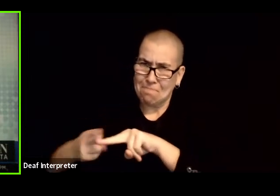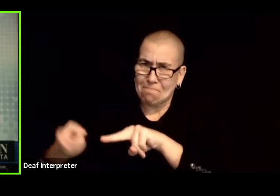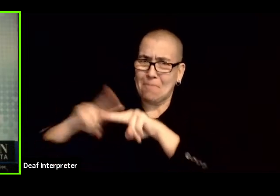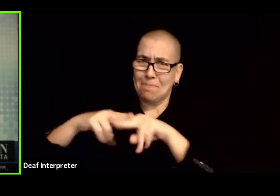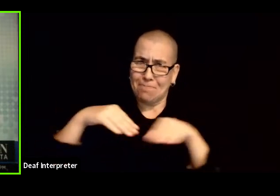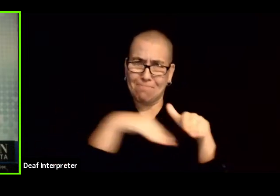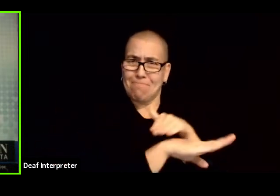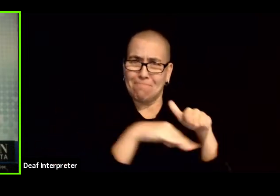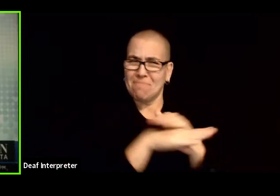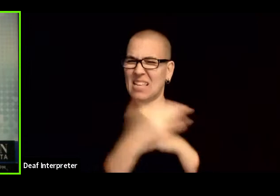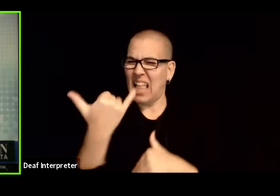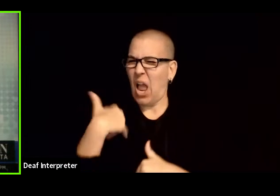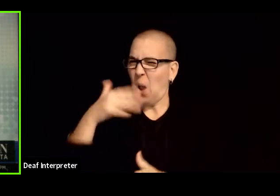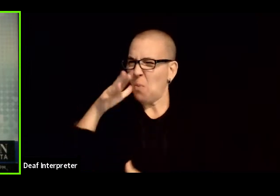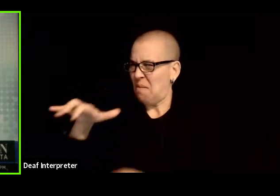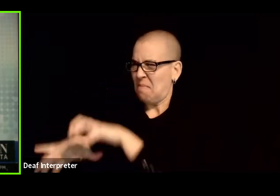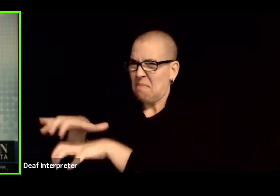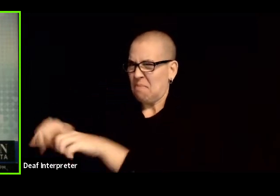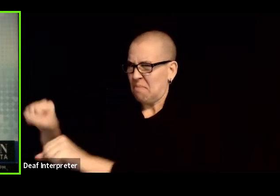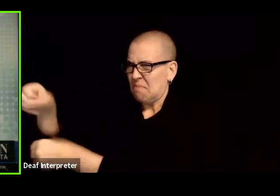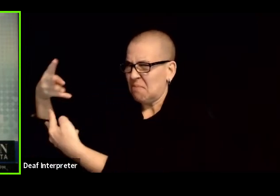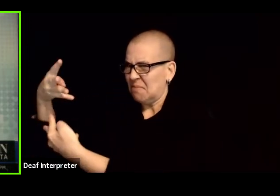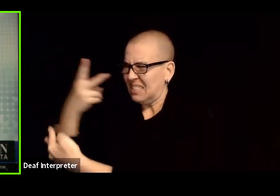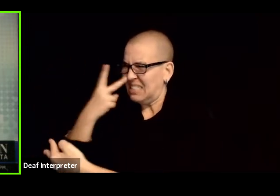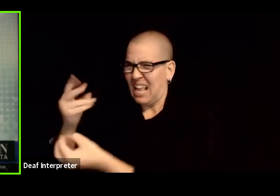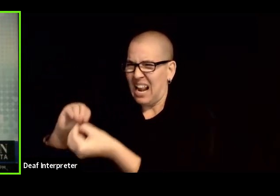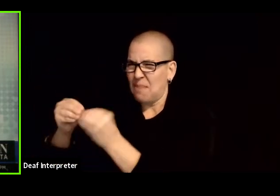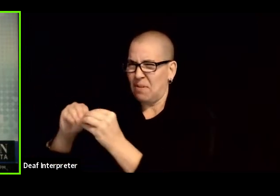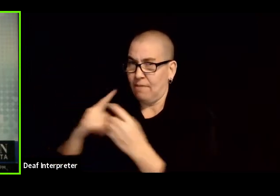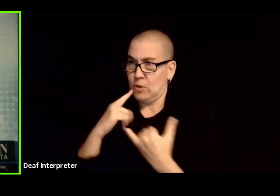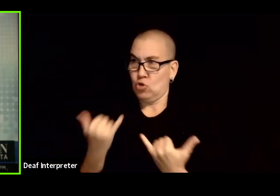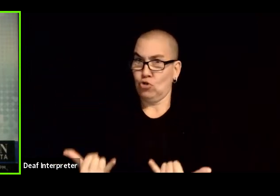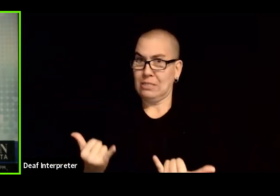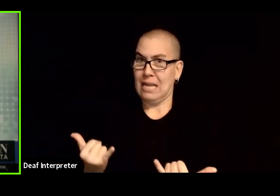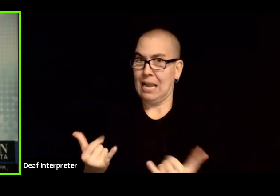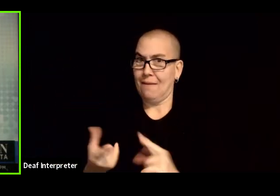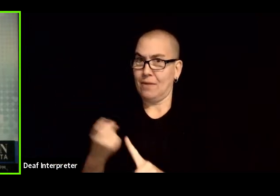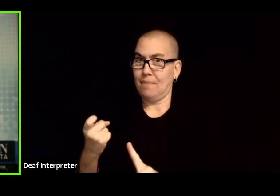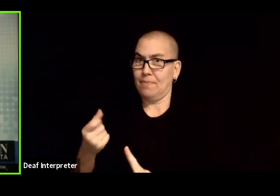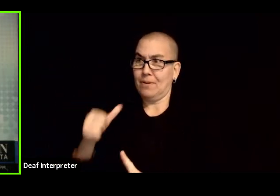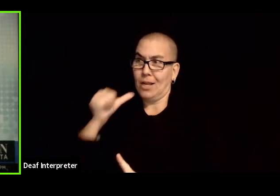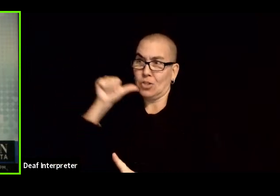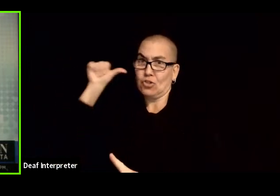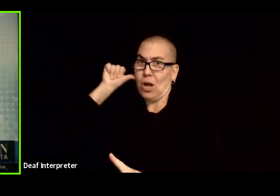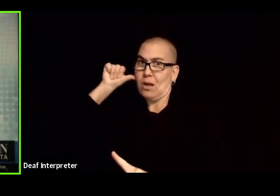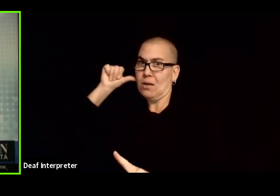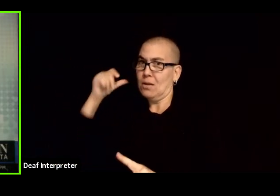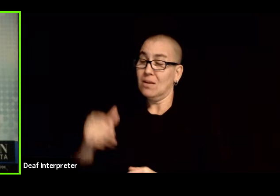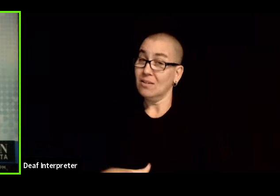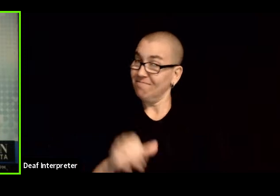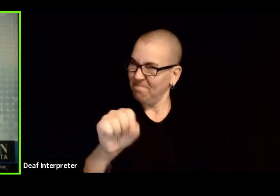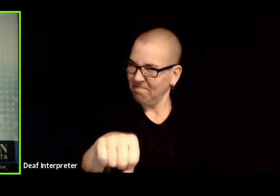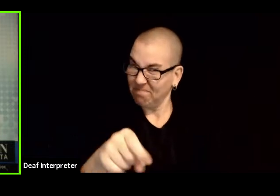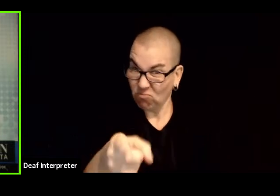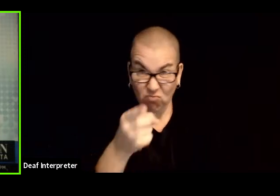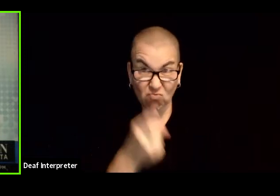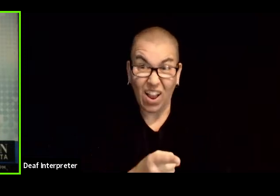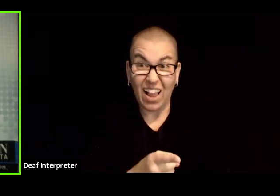we are today with where we were yesterday. But I think you're right. I think we went from the high 500s to the